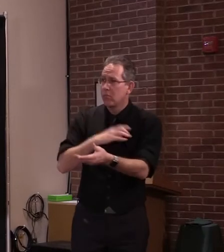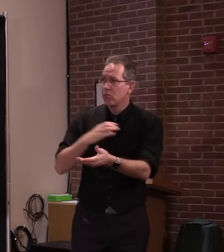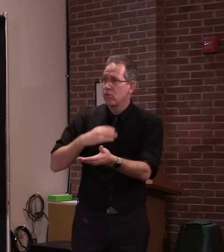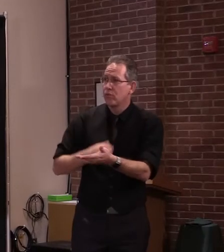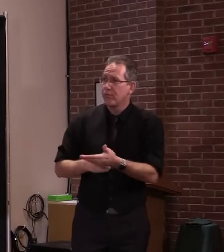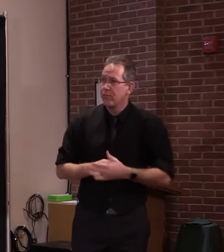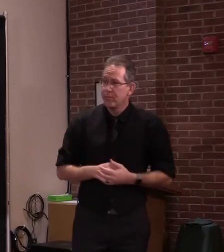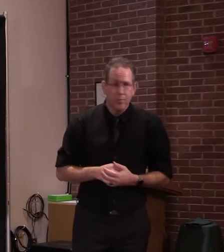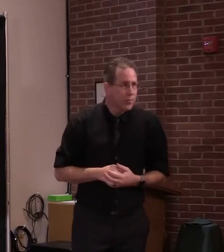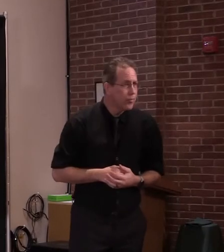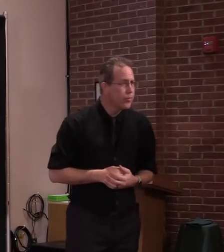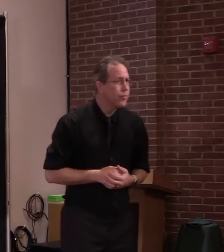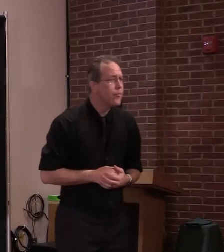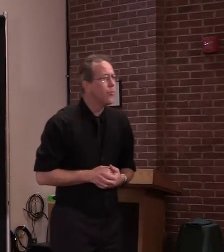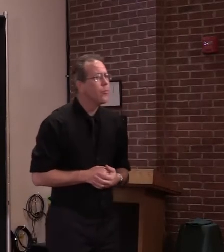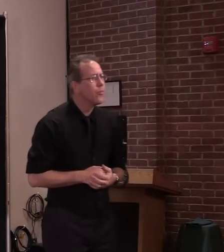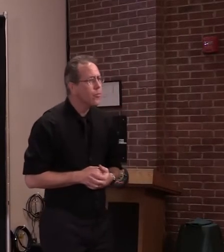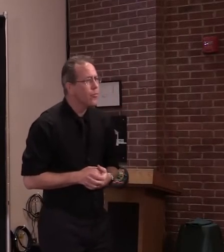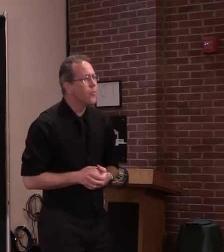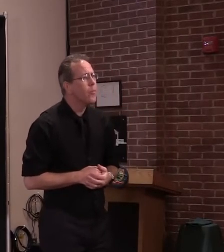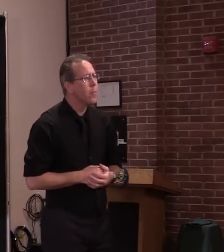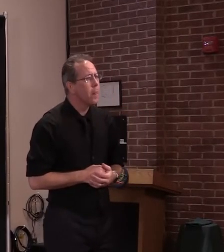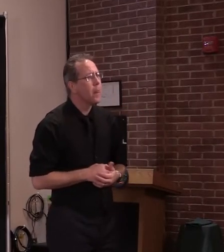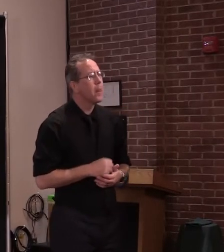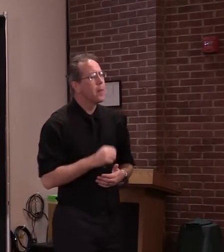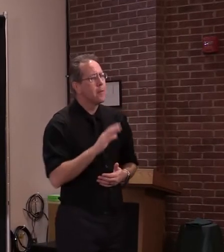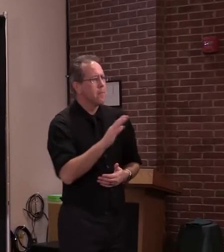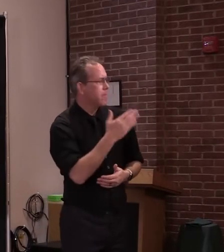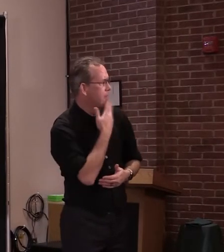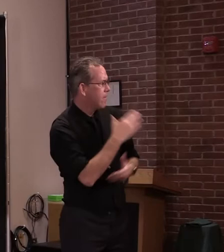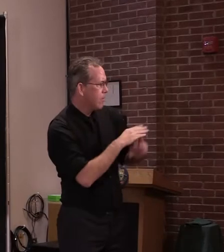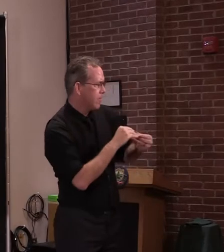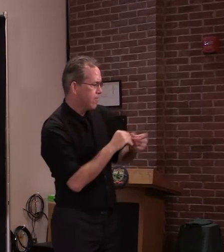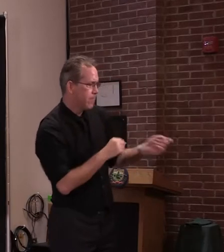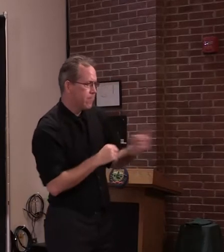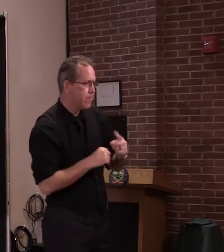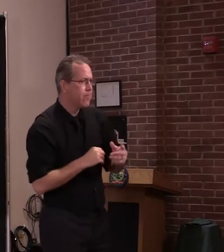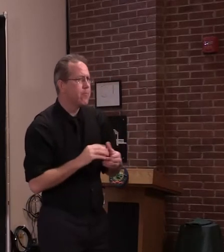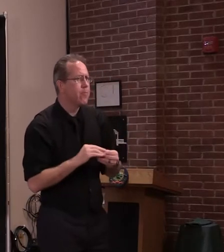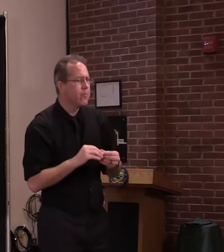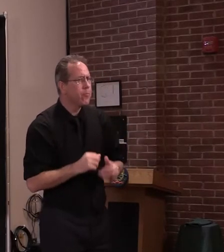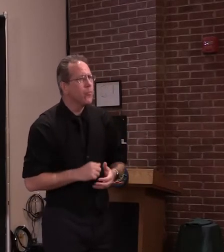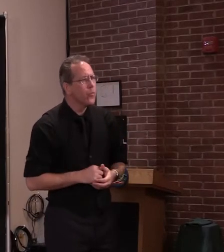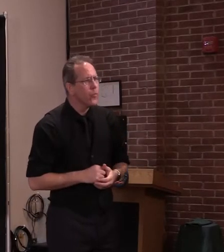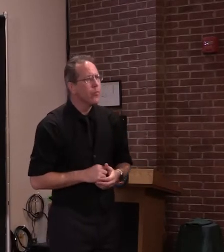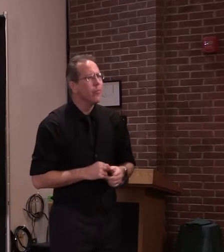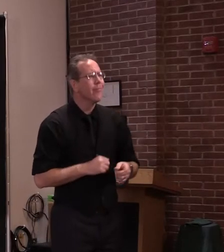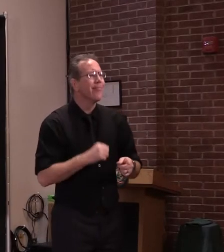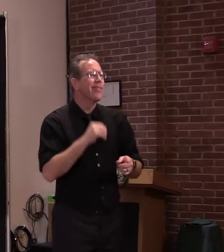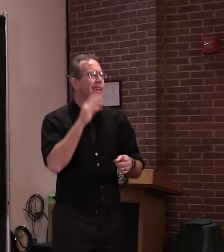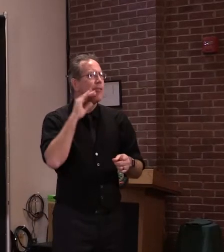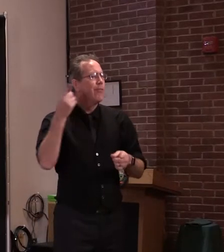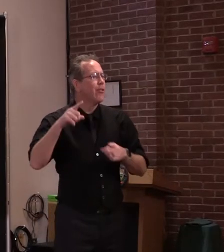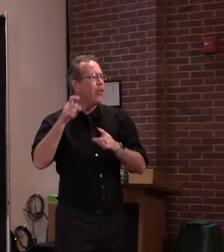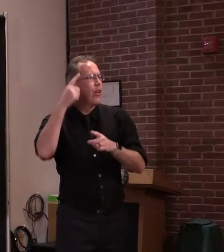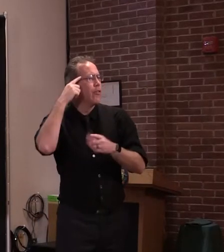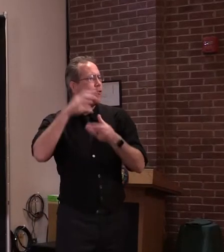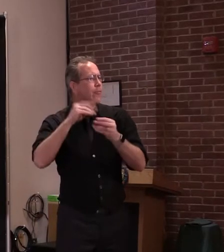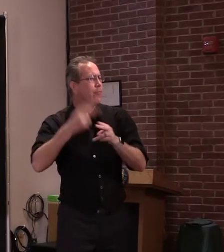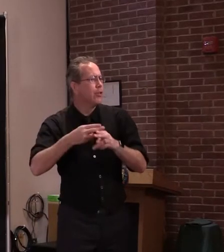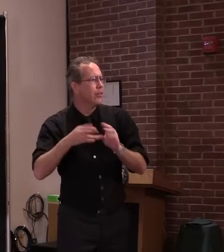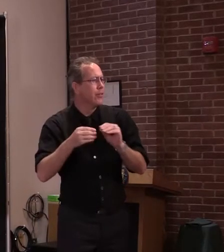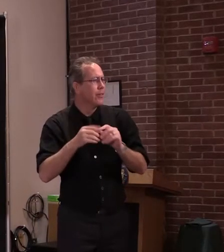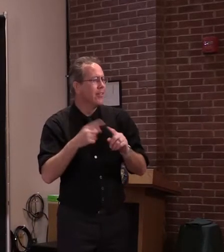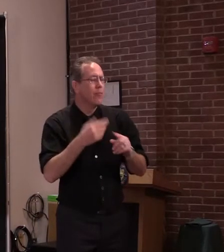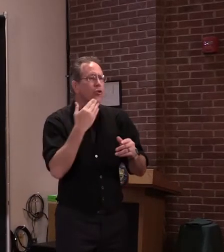Yeah, thank you very much, Governor, and thank you, Devin. So, yeah, I think to reiterate the governor's point, it's an encouraging sign. You know, everybody that showed up to the task